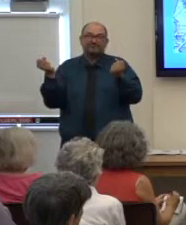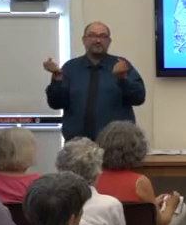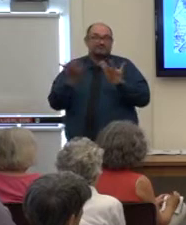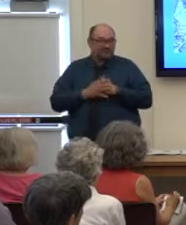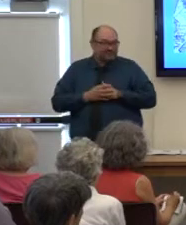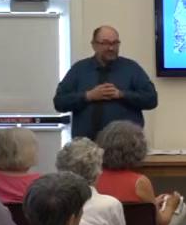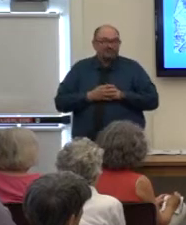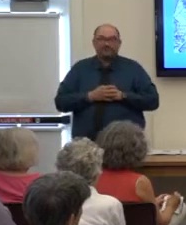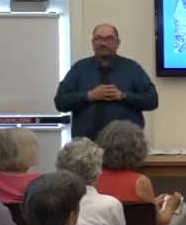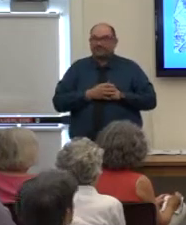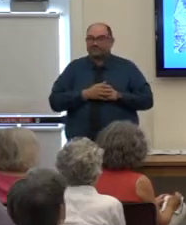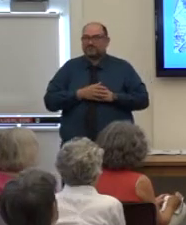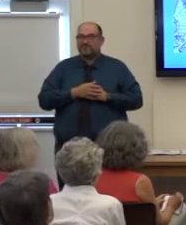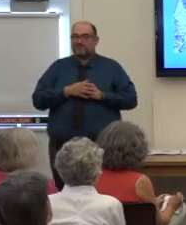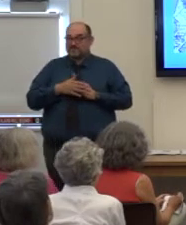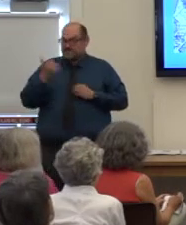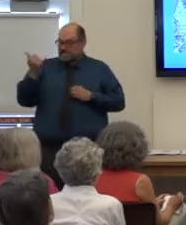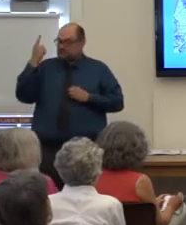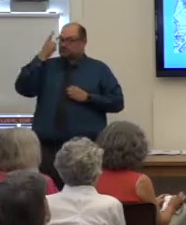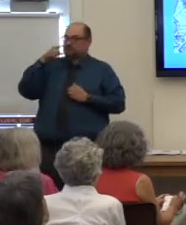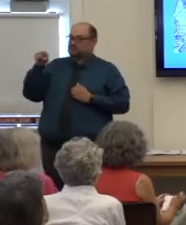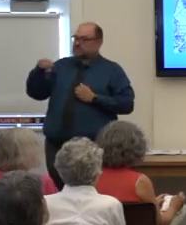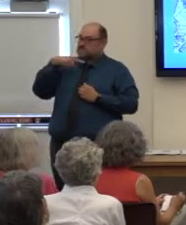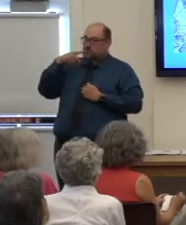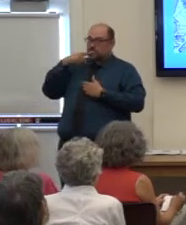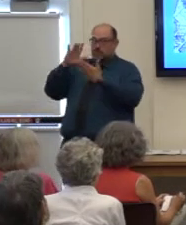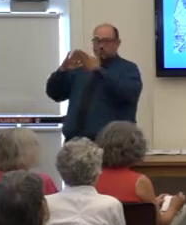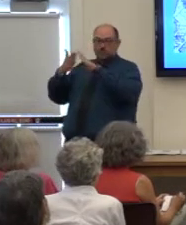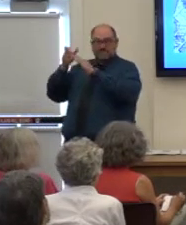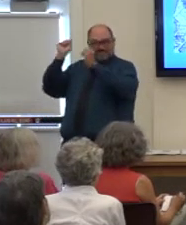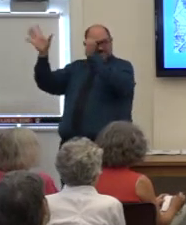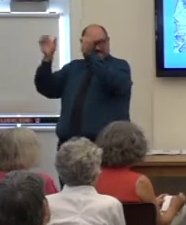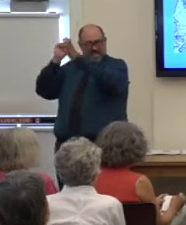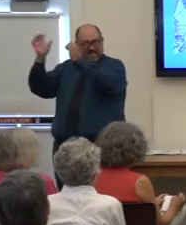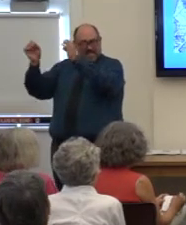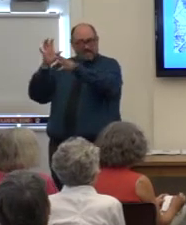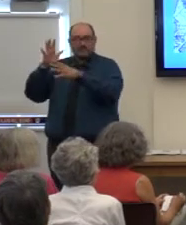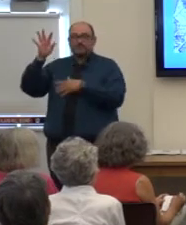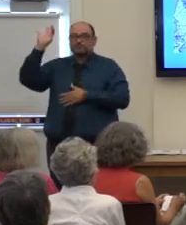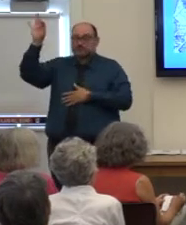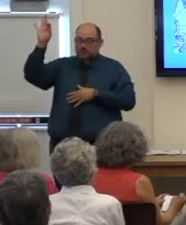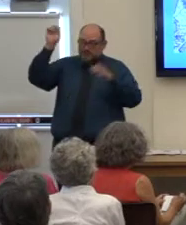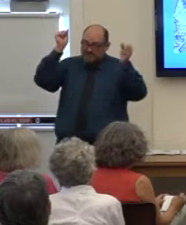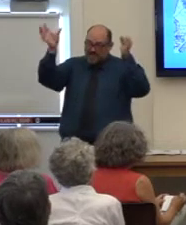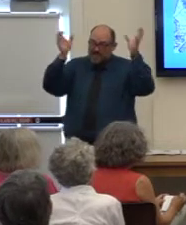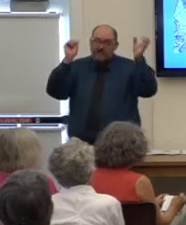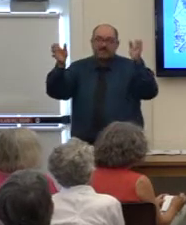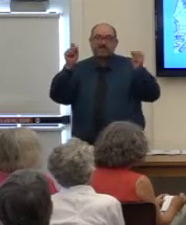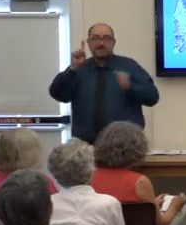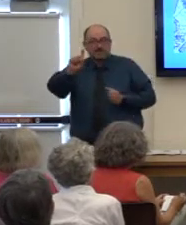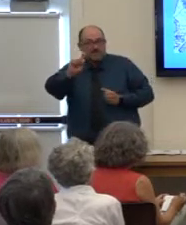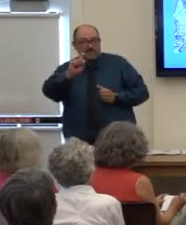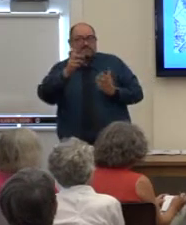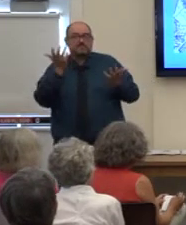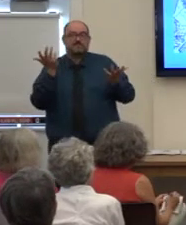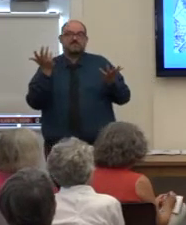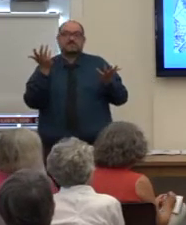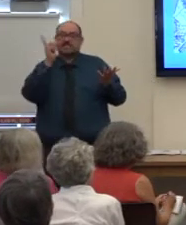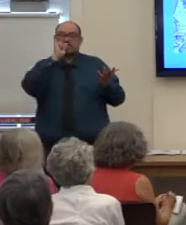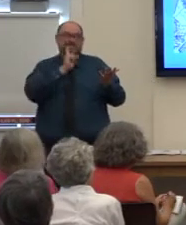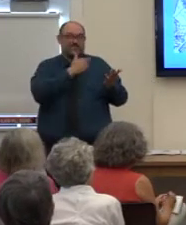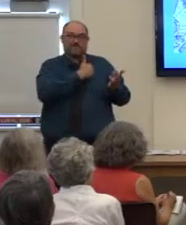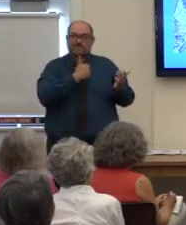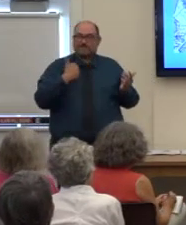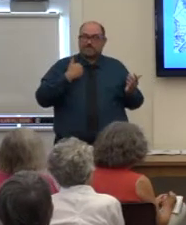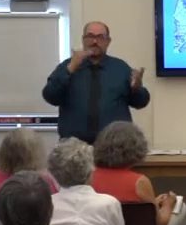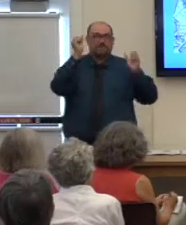of the community sign the minister's sermons to the deaf members, and did the deaf members sign back agreeing or